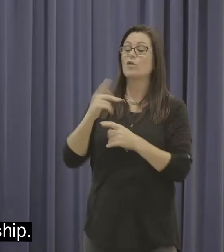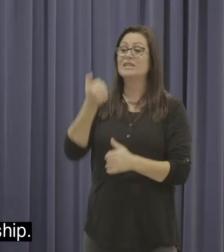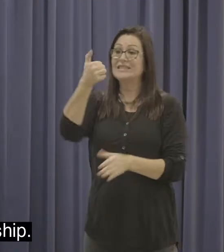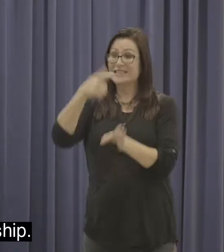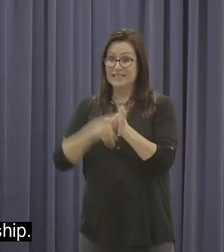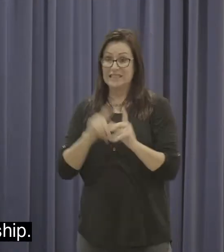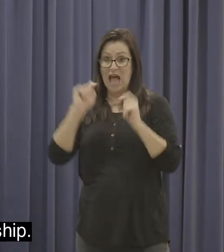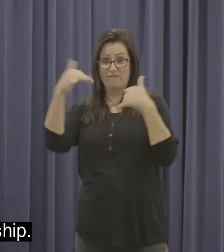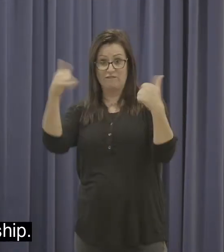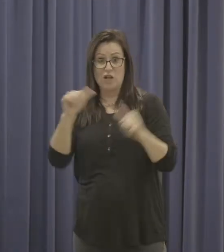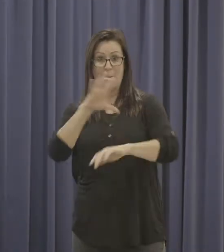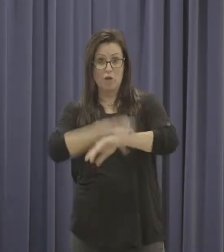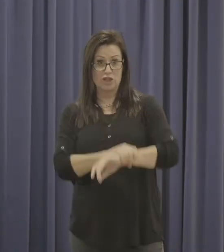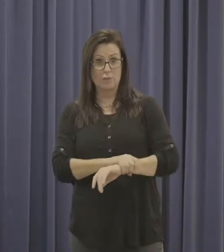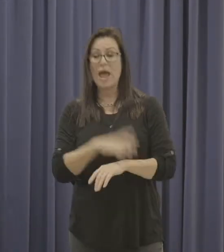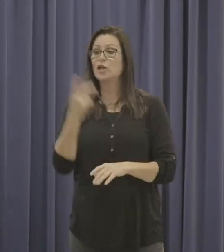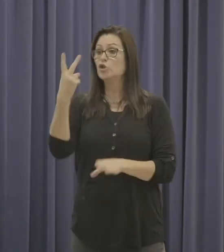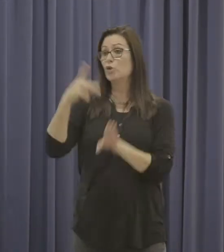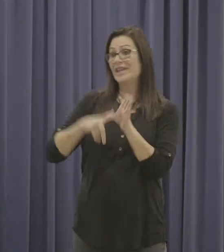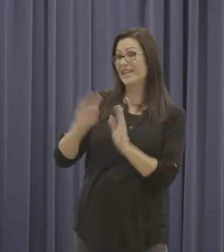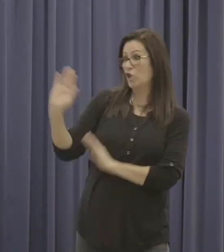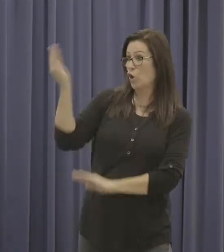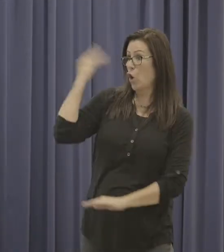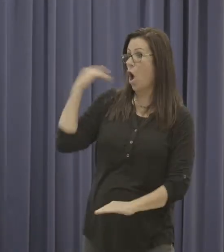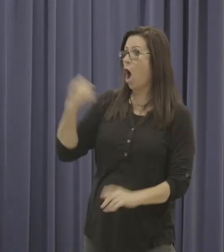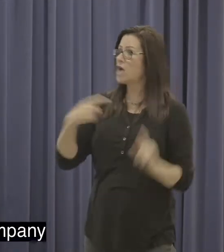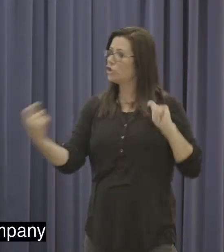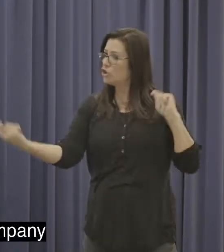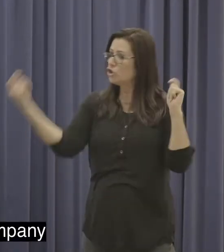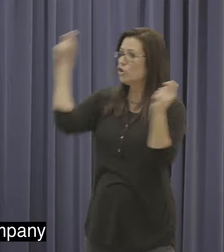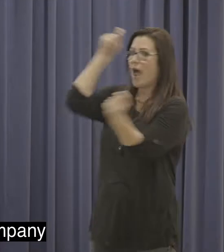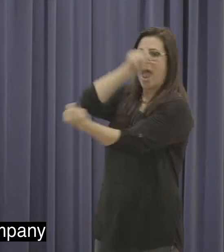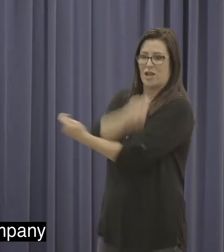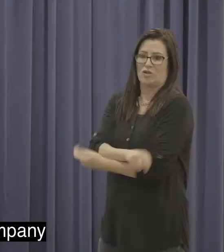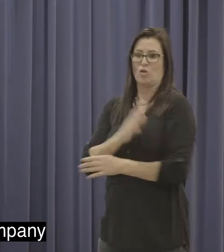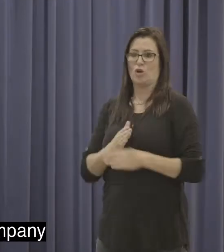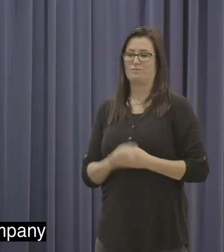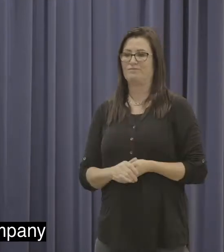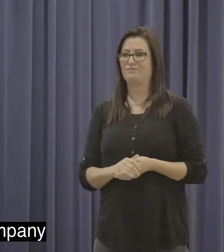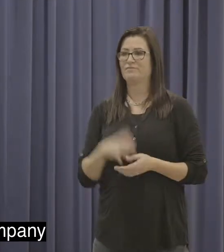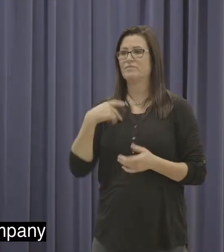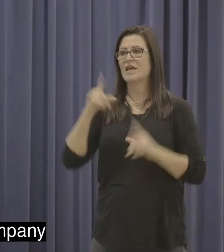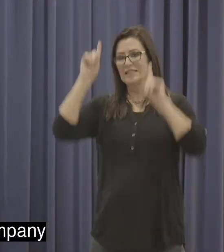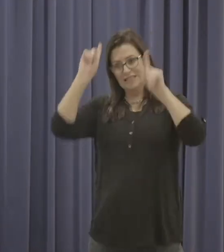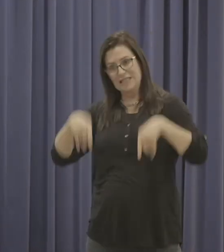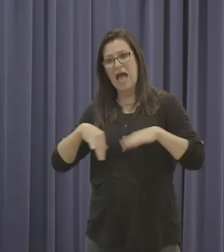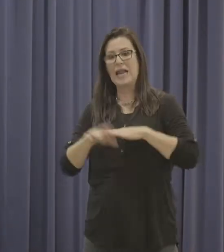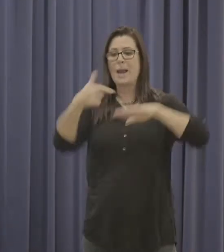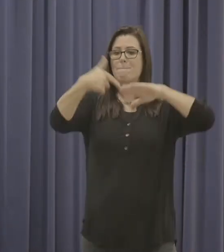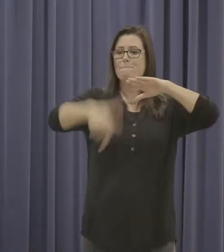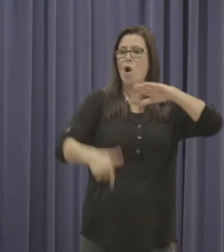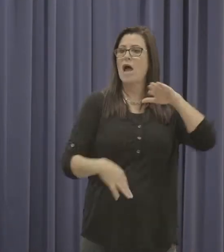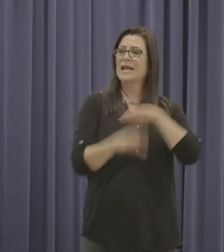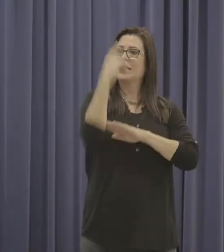completing my apprenticeship, and 2 years ago, I made a big career change and went to work for a mining company operating out